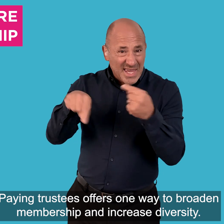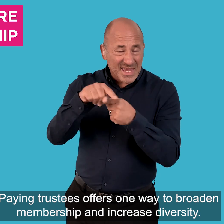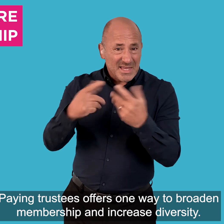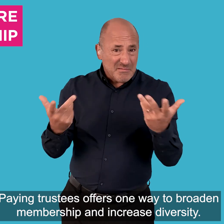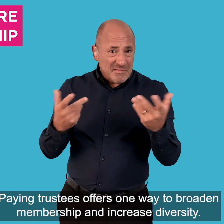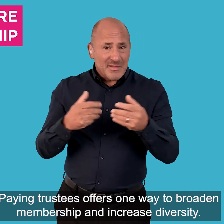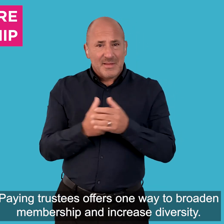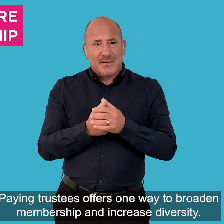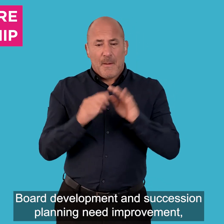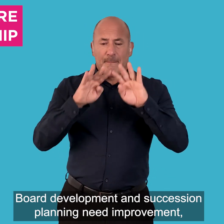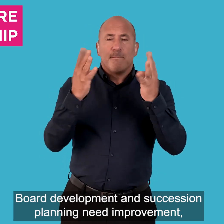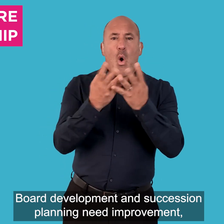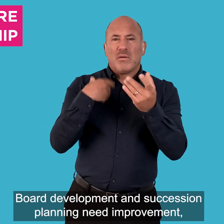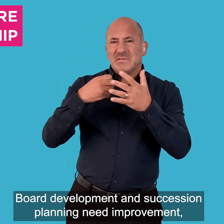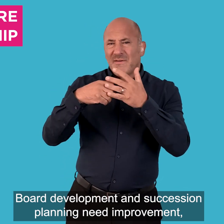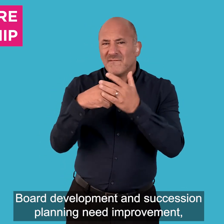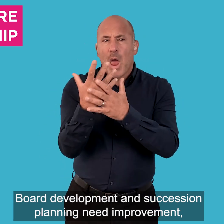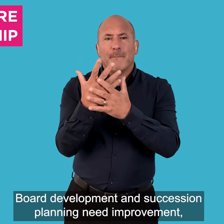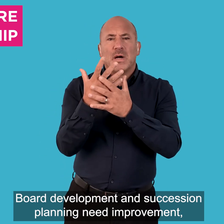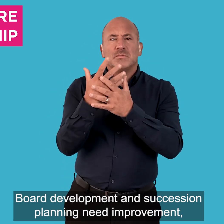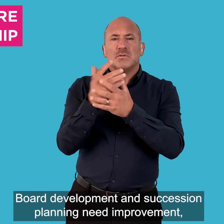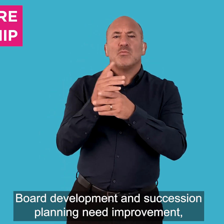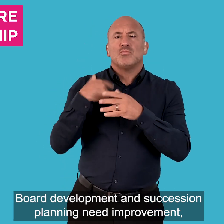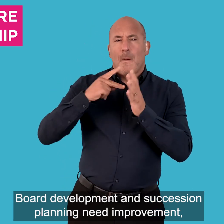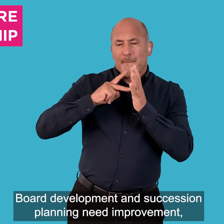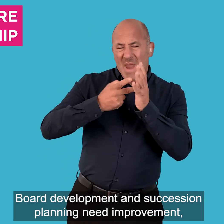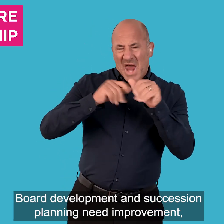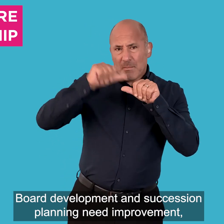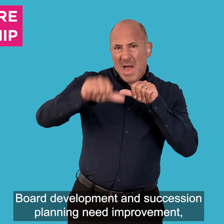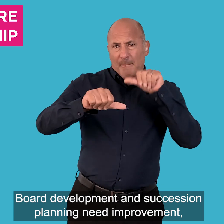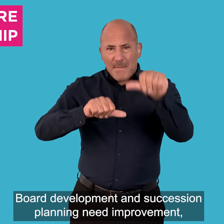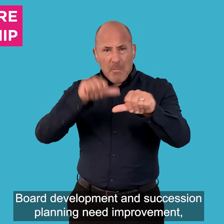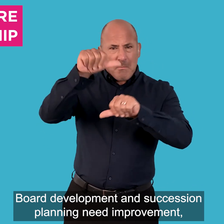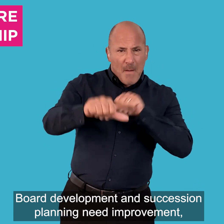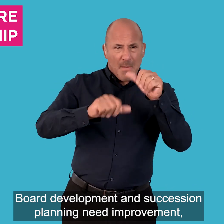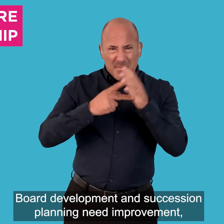diversity. Board development and succession planning need improvement,